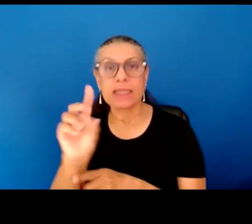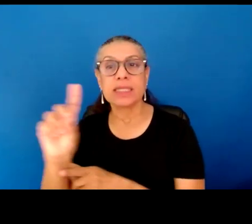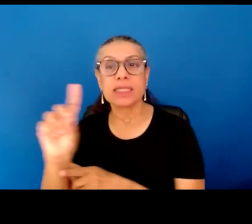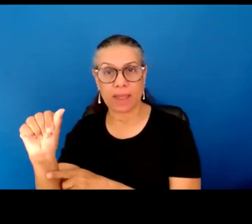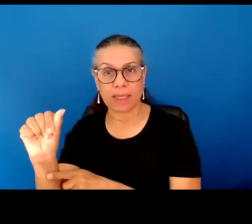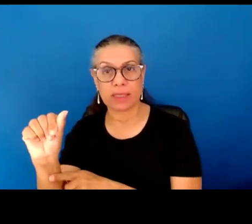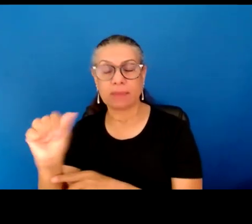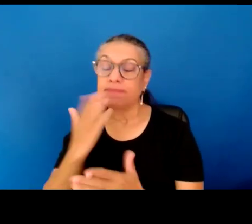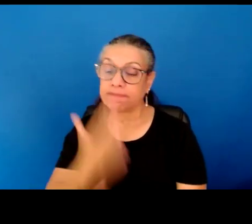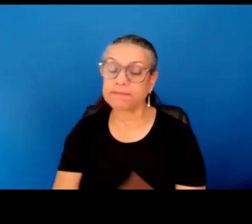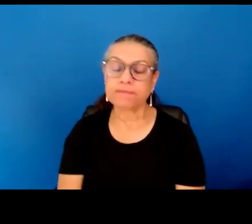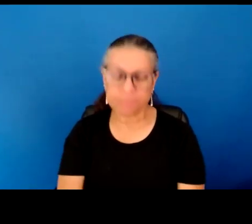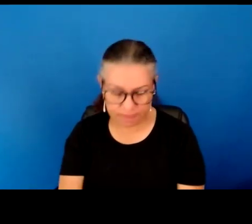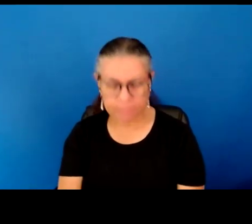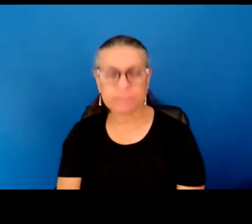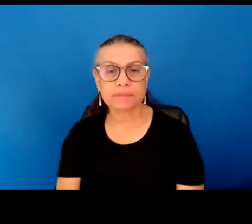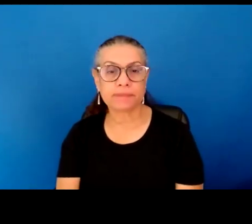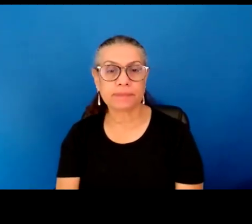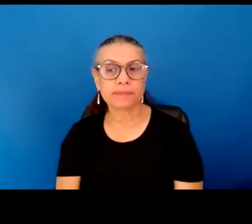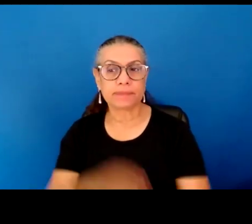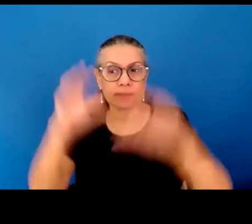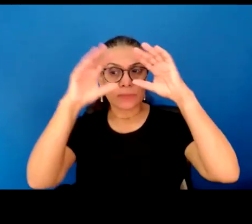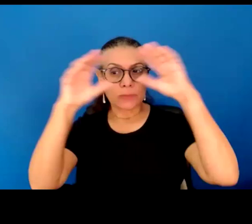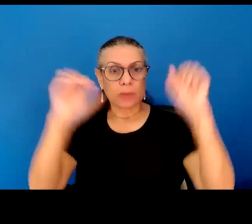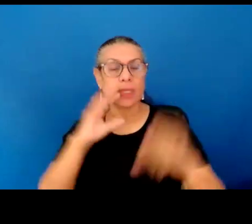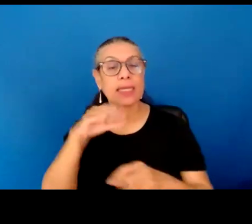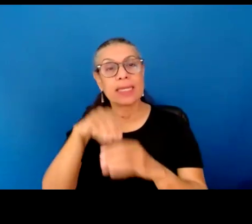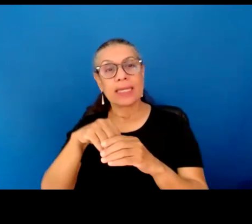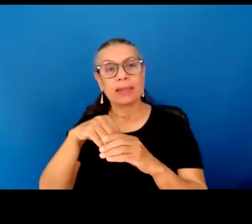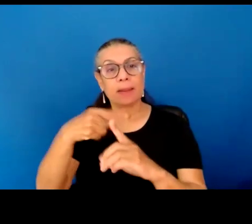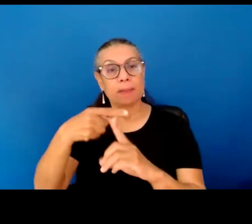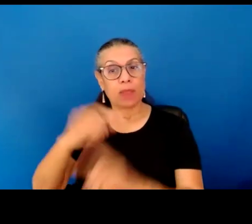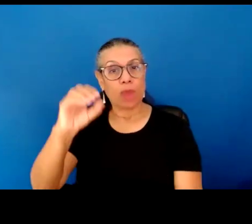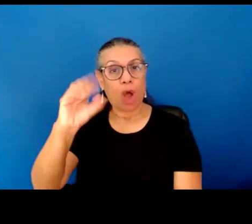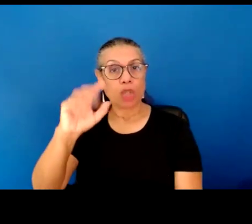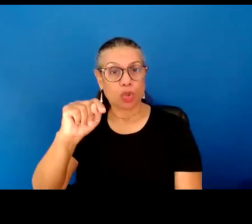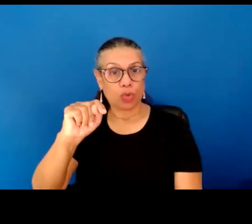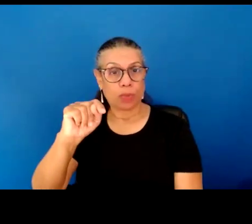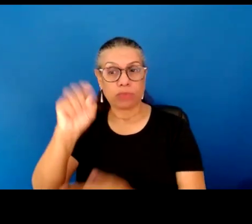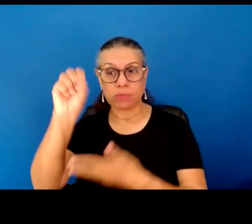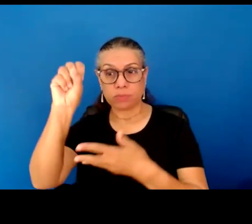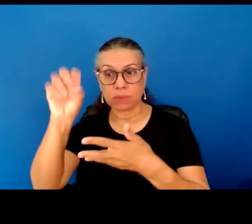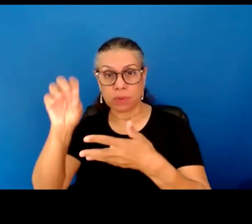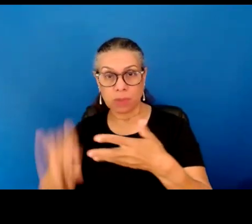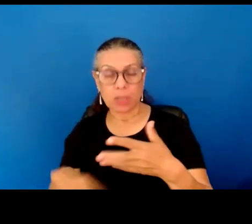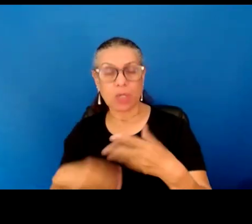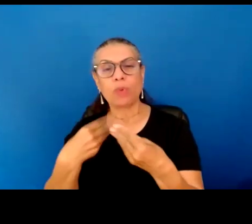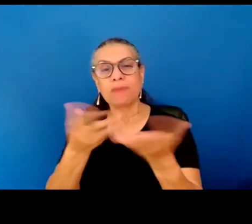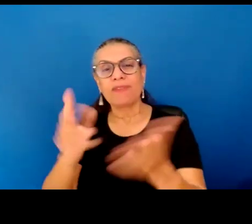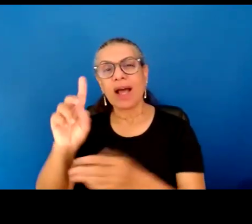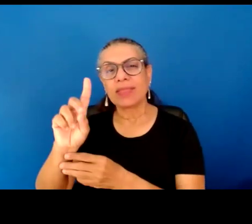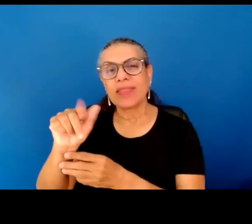disability. Thank you. Yeah. No, we'll make sure in October when we do the readout and provide you with the data from the